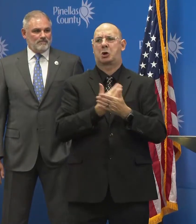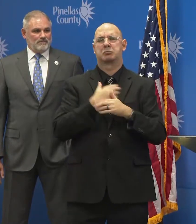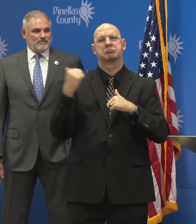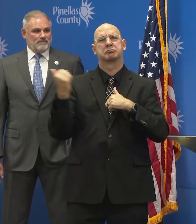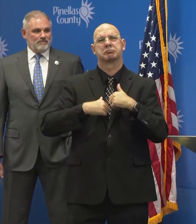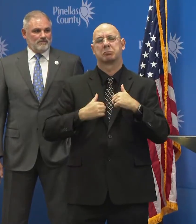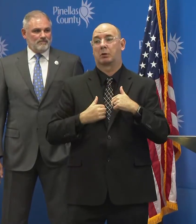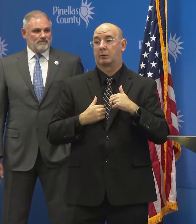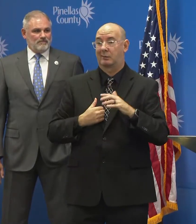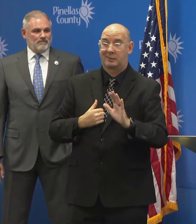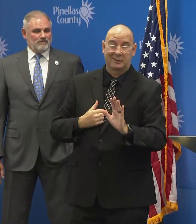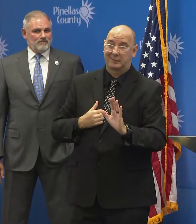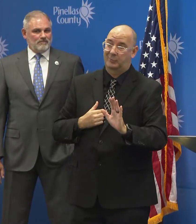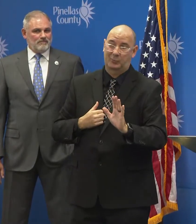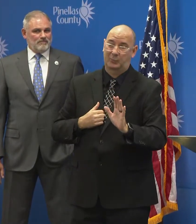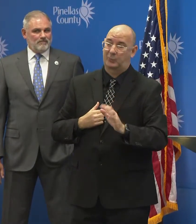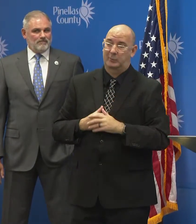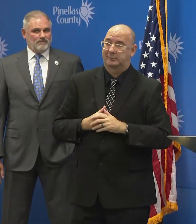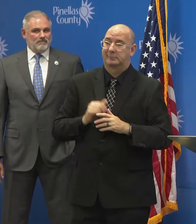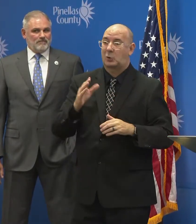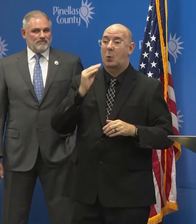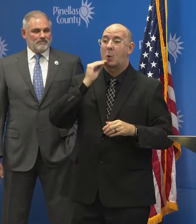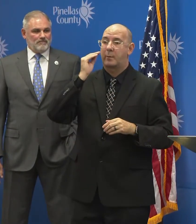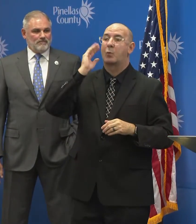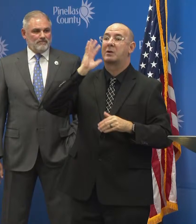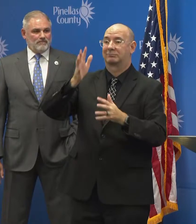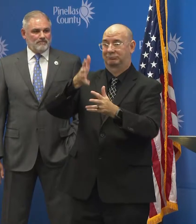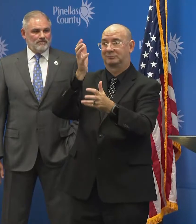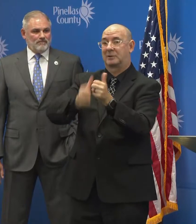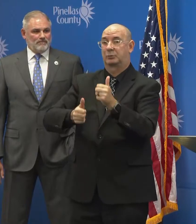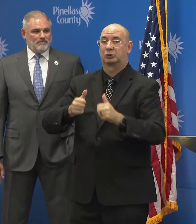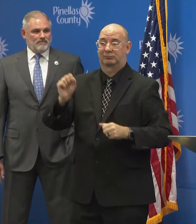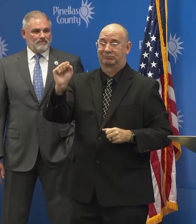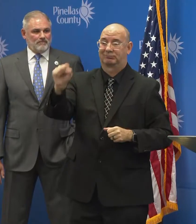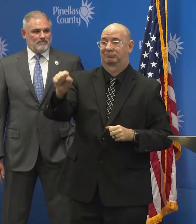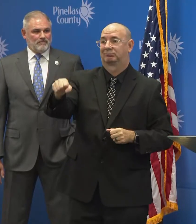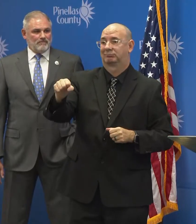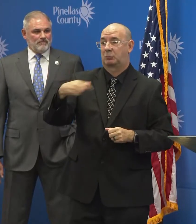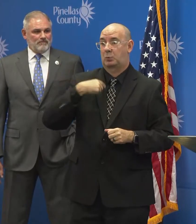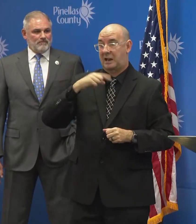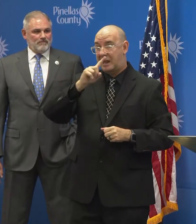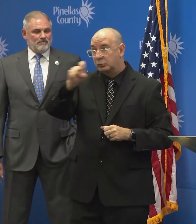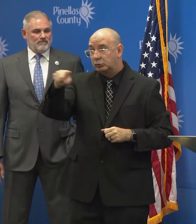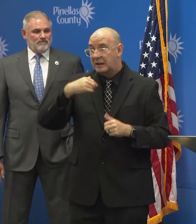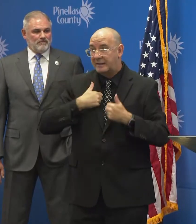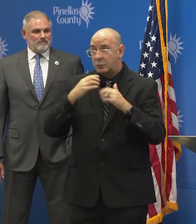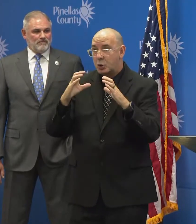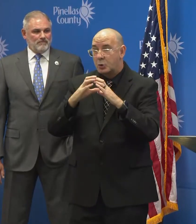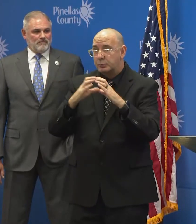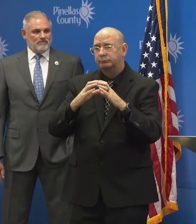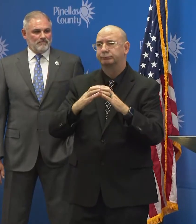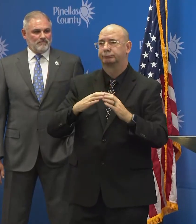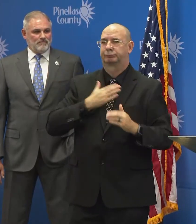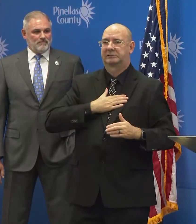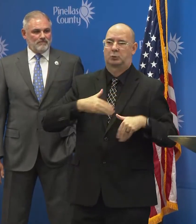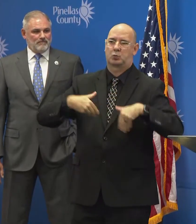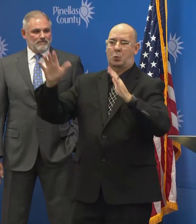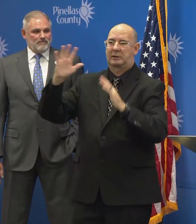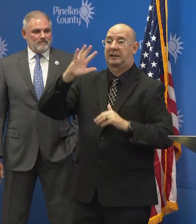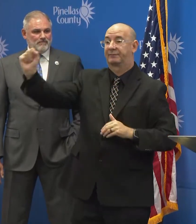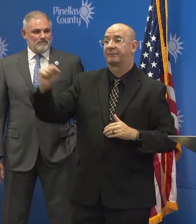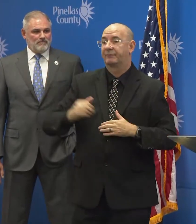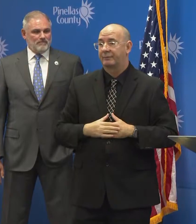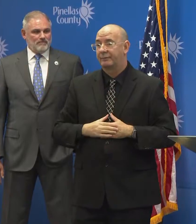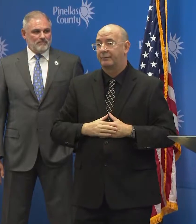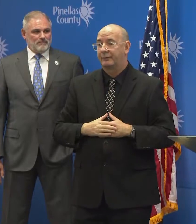flying debris. We ask that all mobile home residents evacuate. We've been lowering our lakes and actively pumping